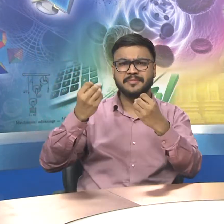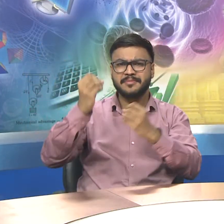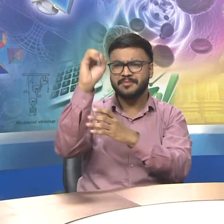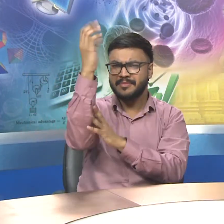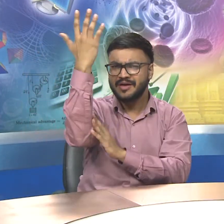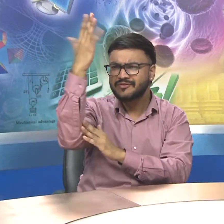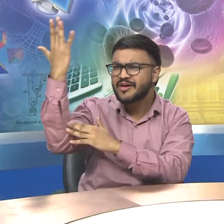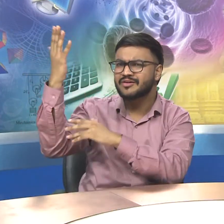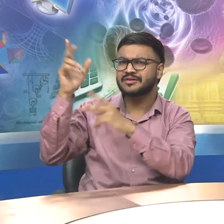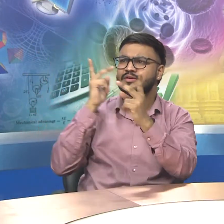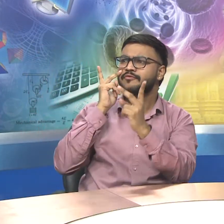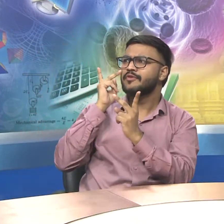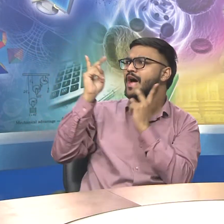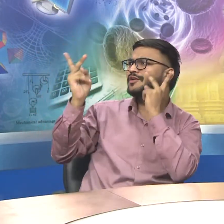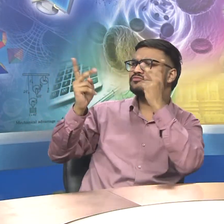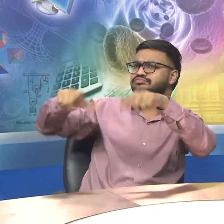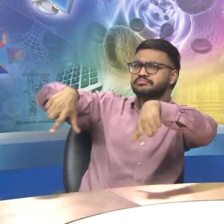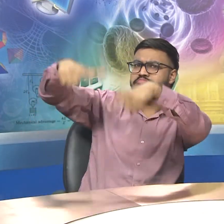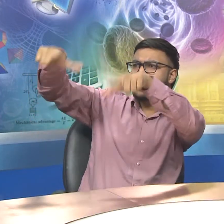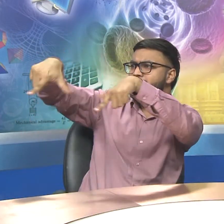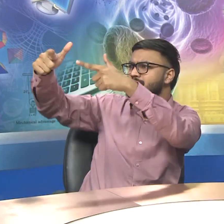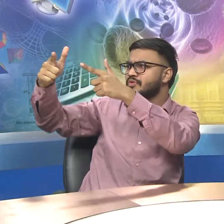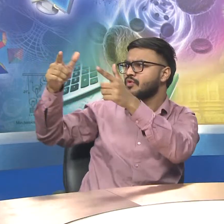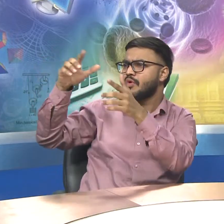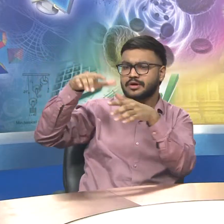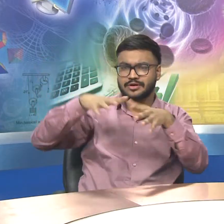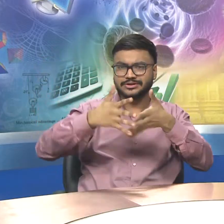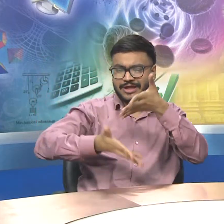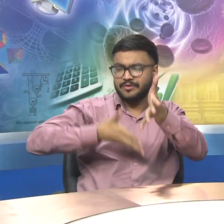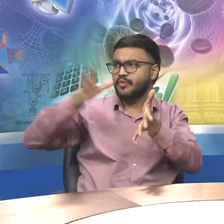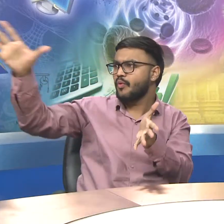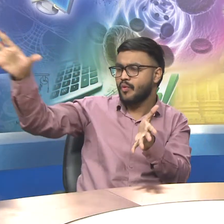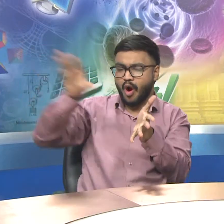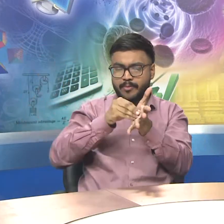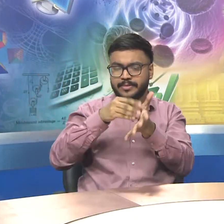And other example, we can also choose tree.